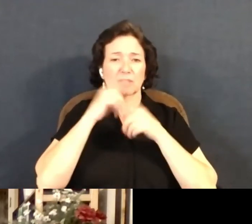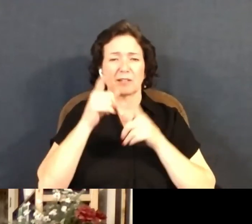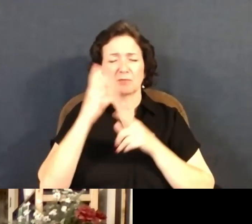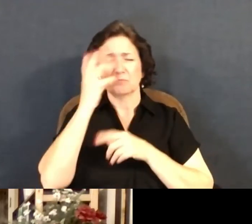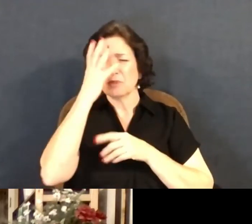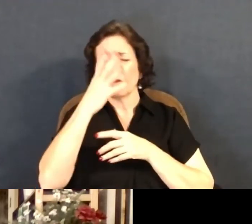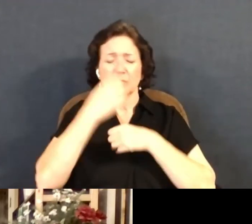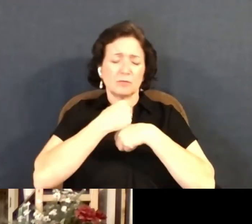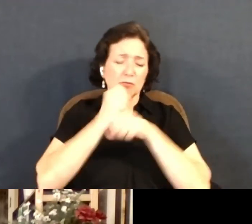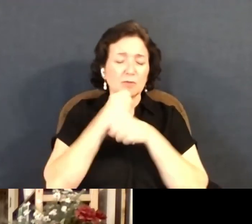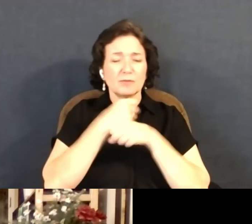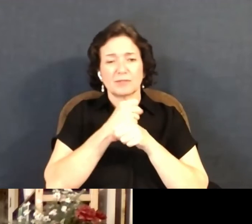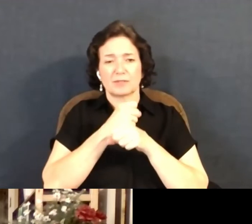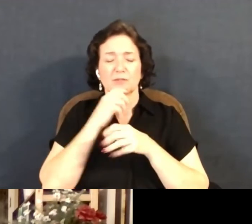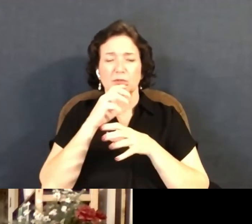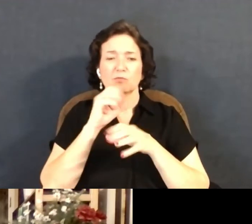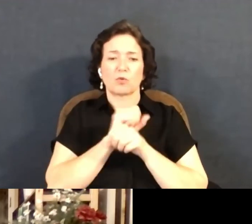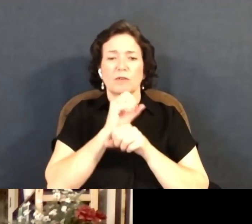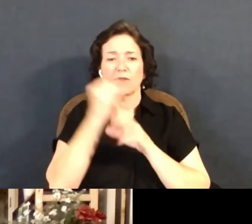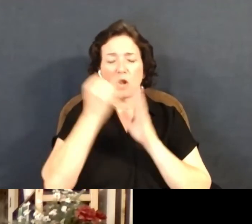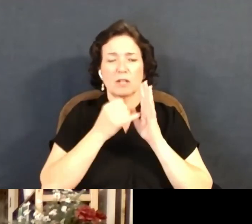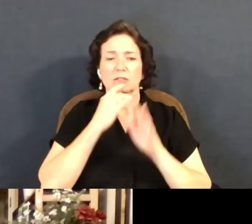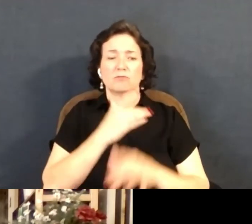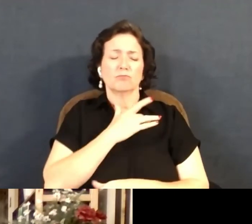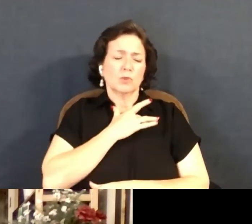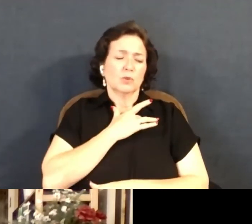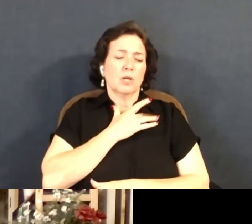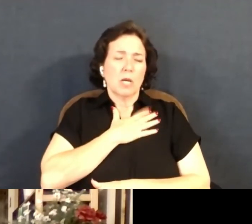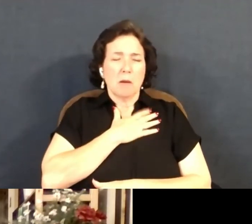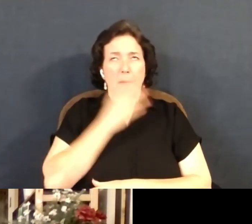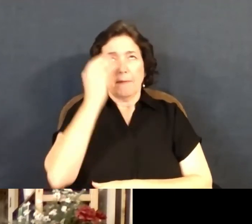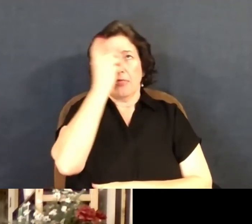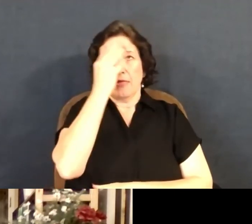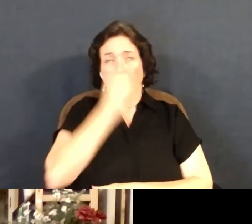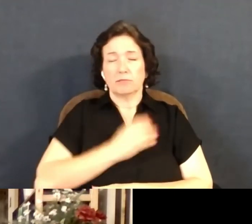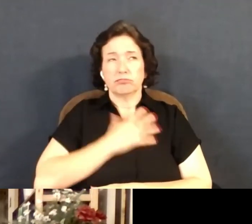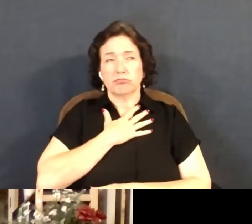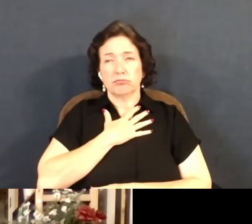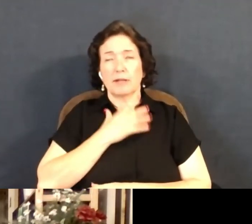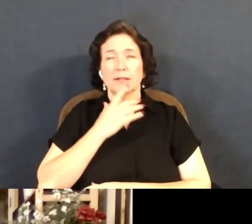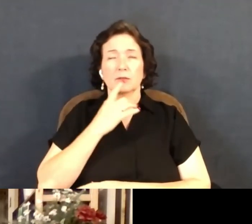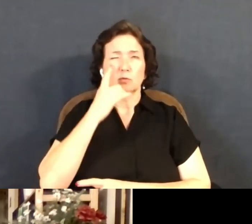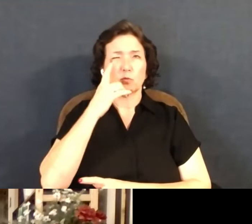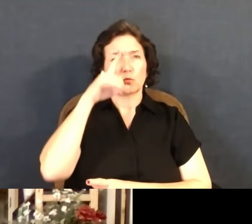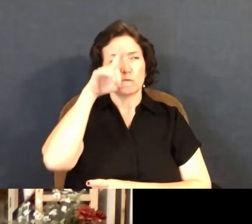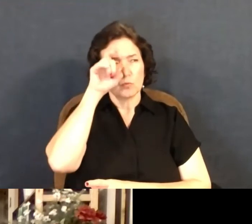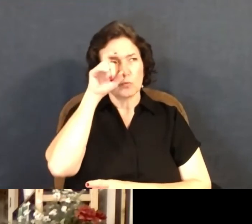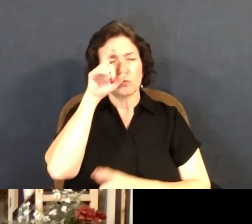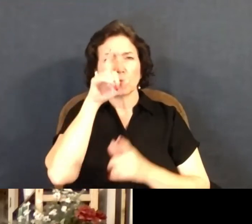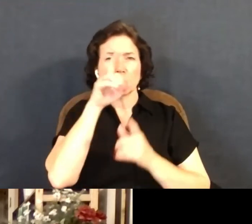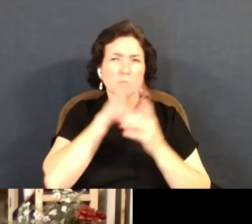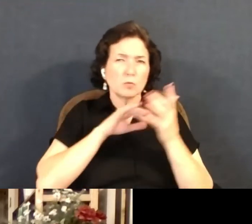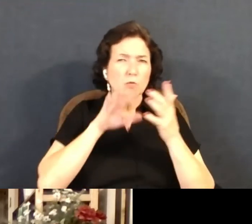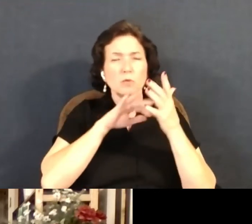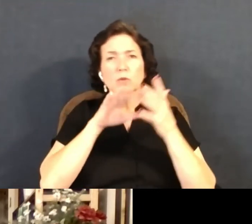crafted stories are works of art that touch your heart and make you think, question, laugh, and cry all at